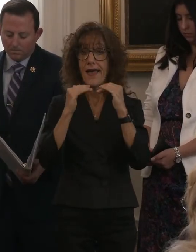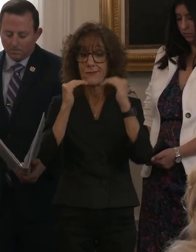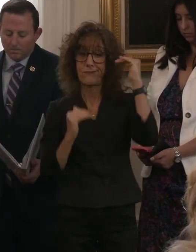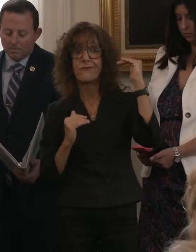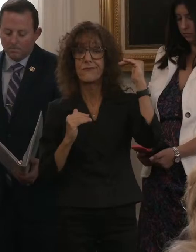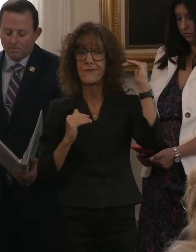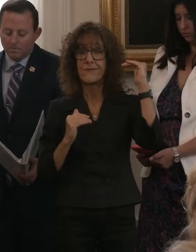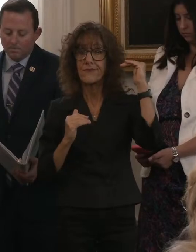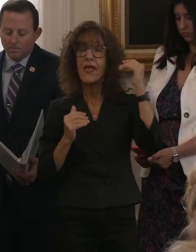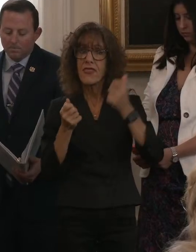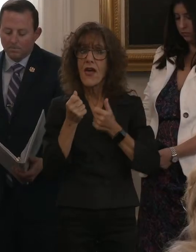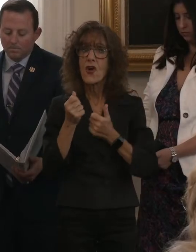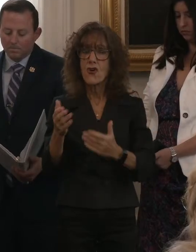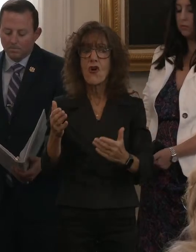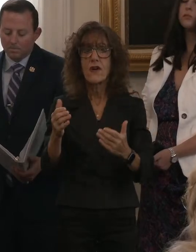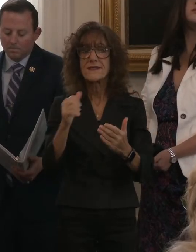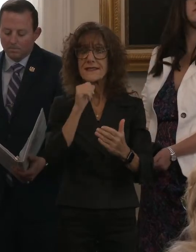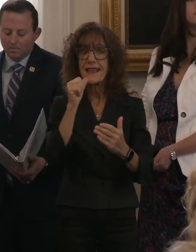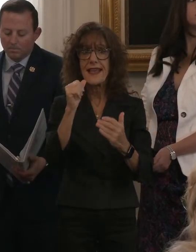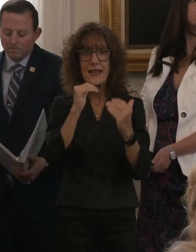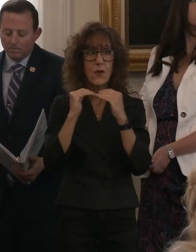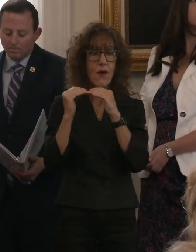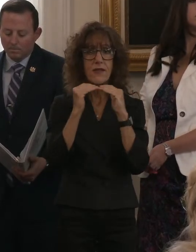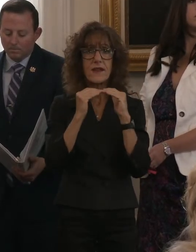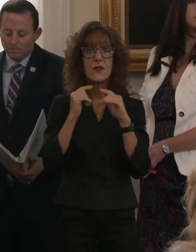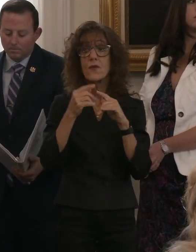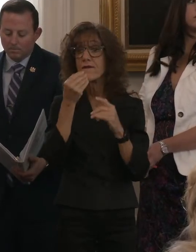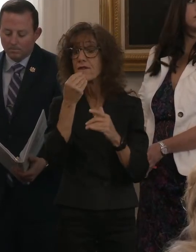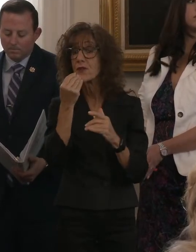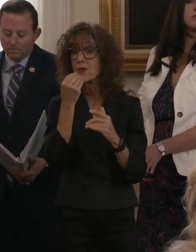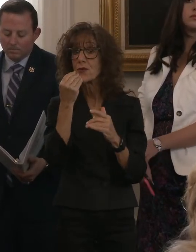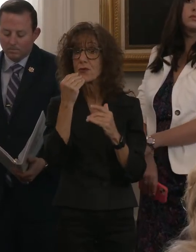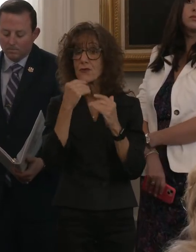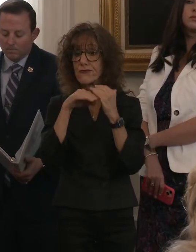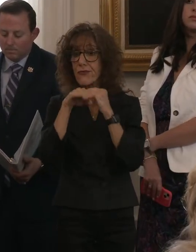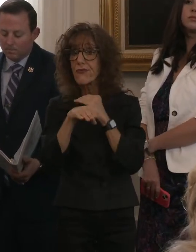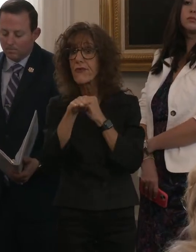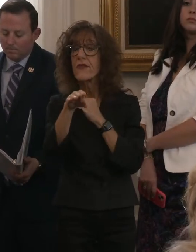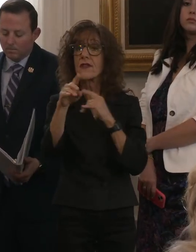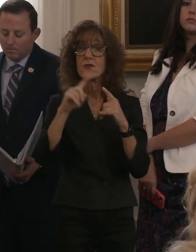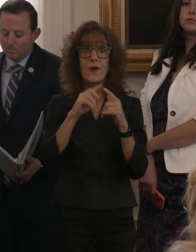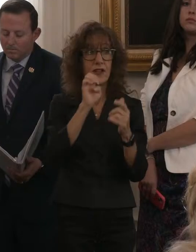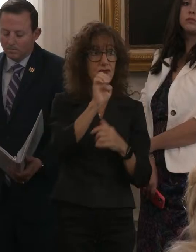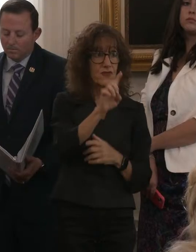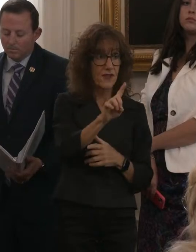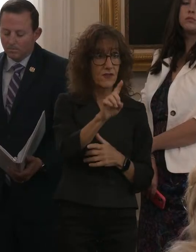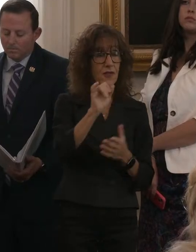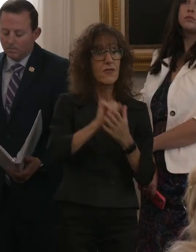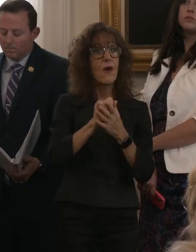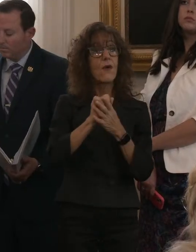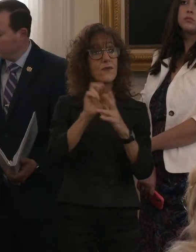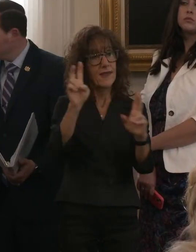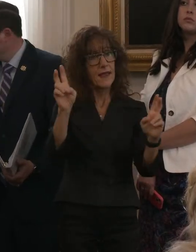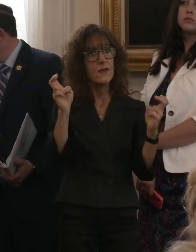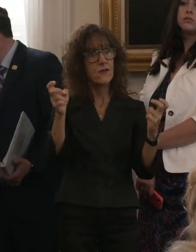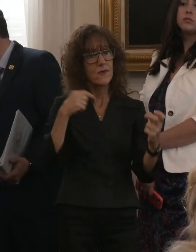inequality from food insecurity to education. These are the issues I fought